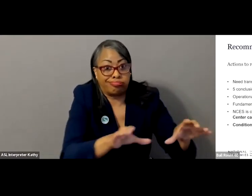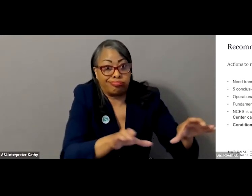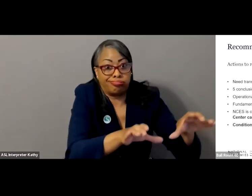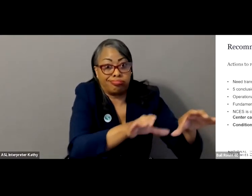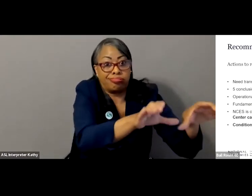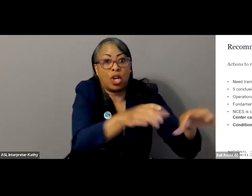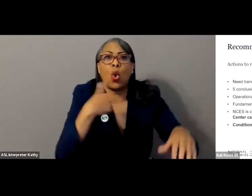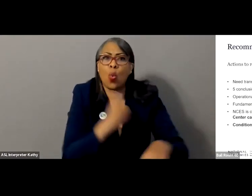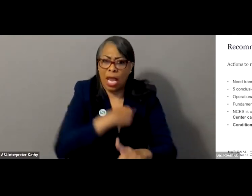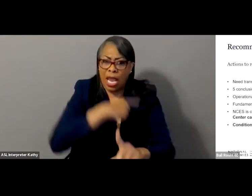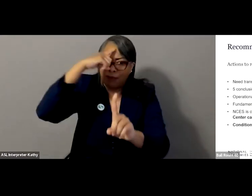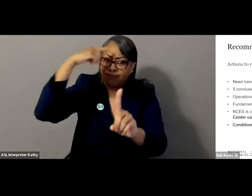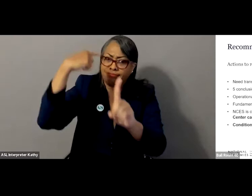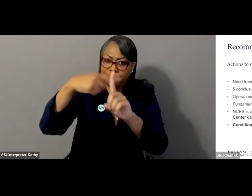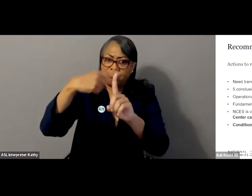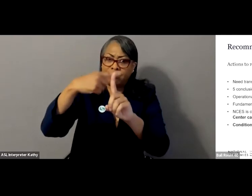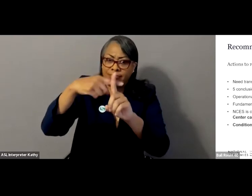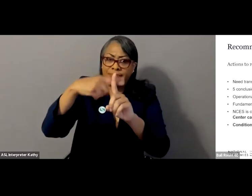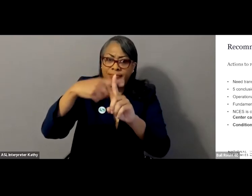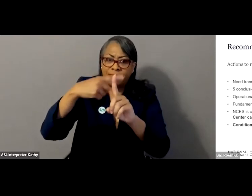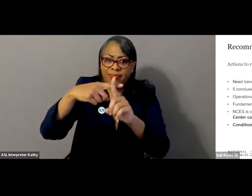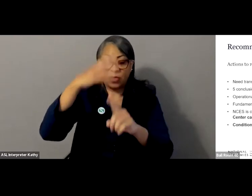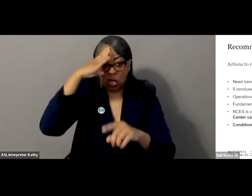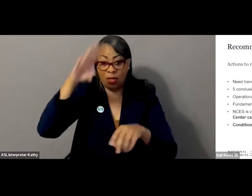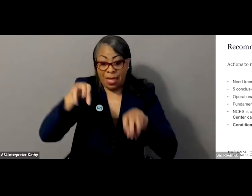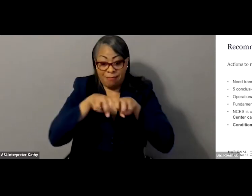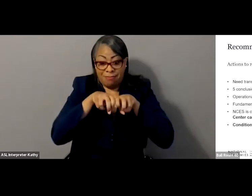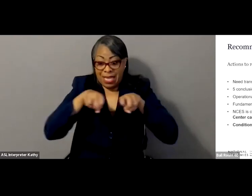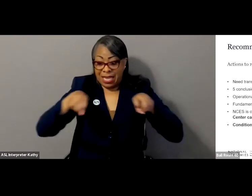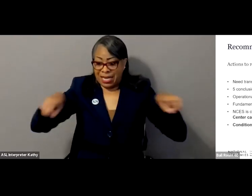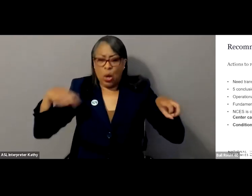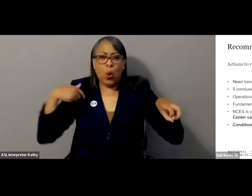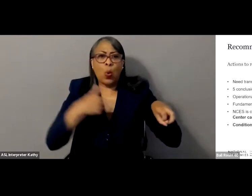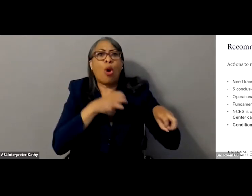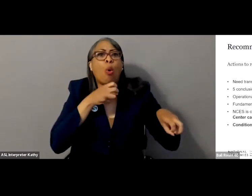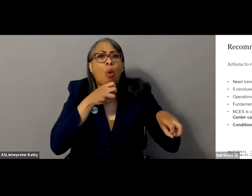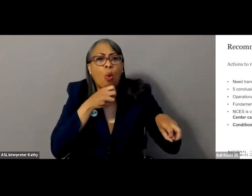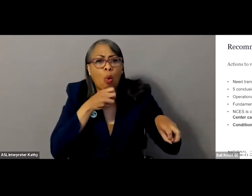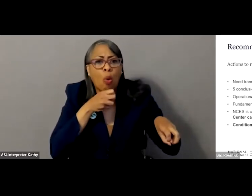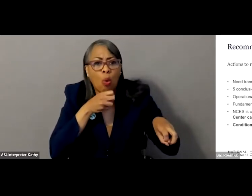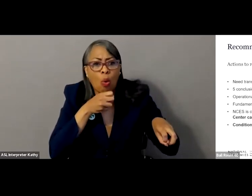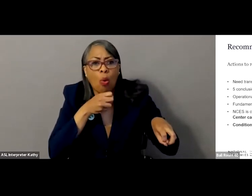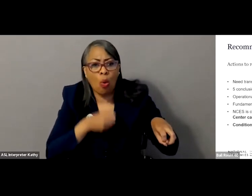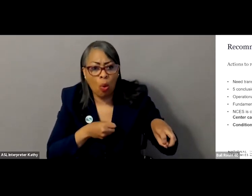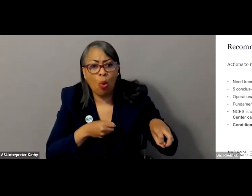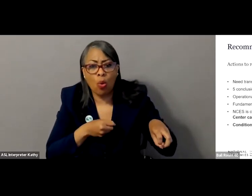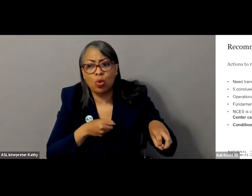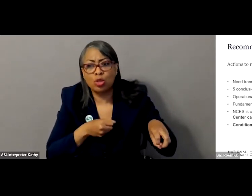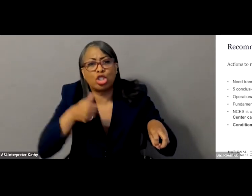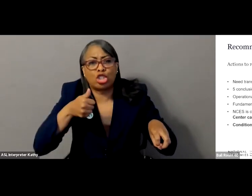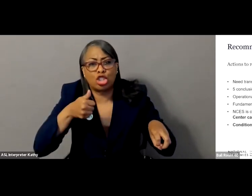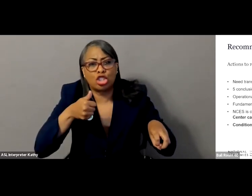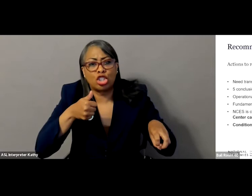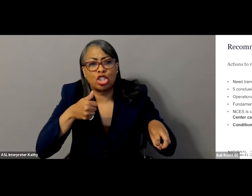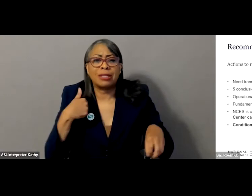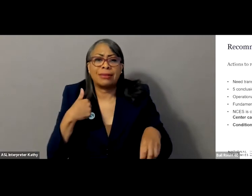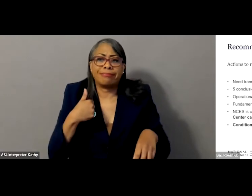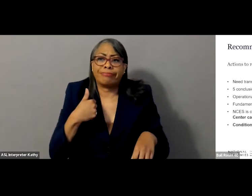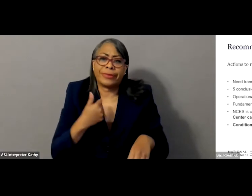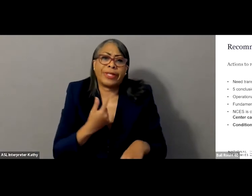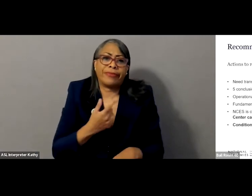actually optimistic, even though all of us are on the panel, we're old enough to be have been disappointed. We were